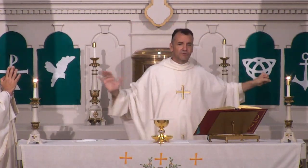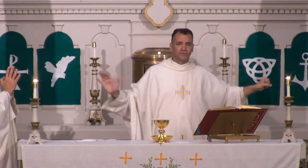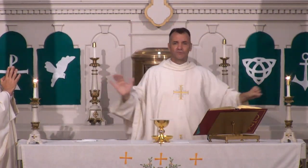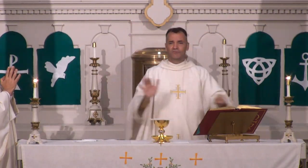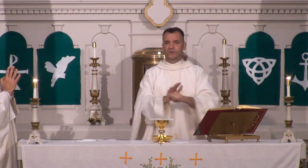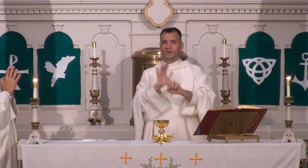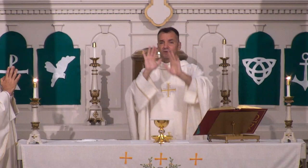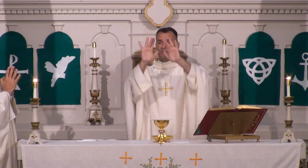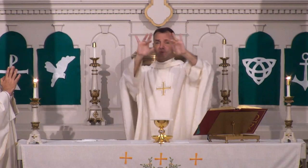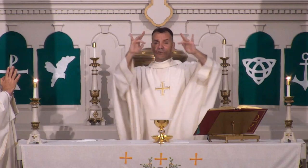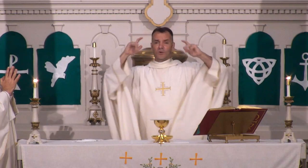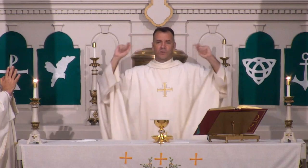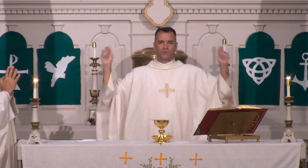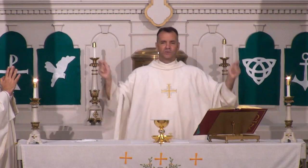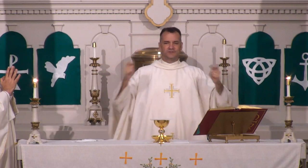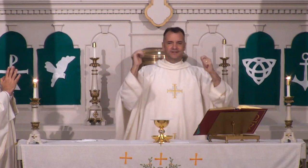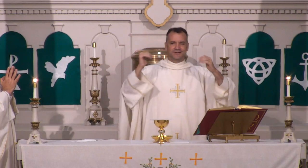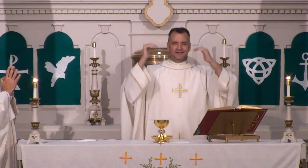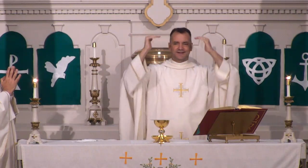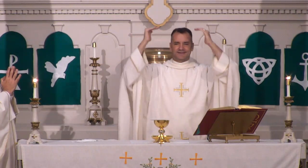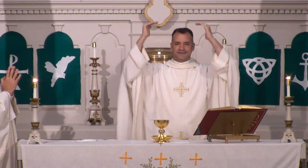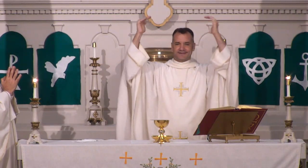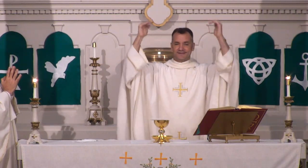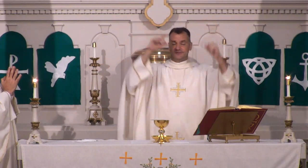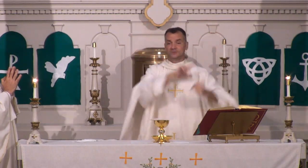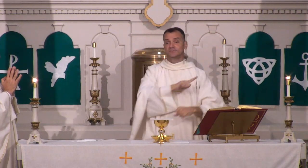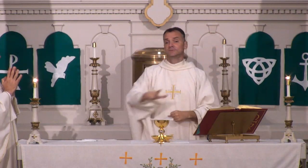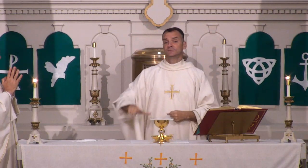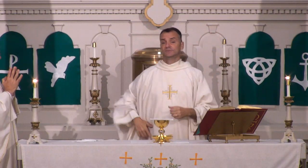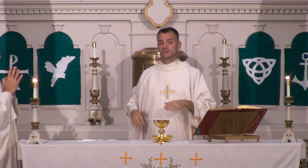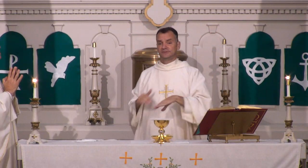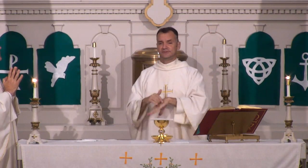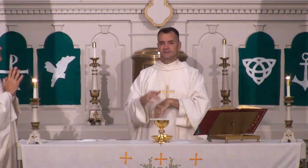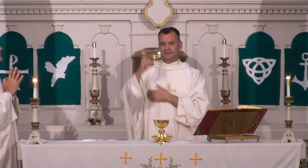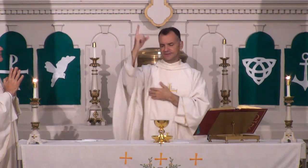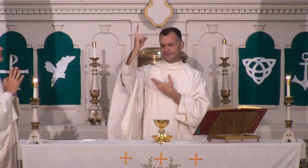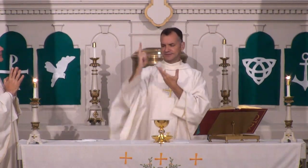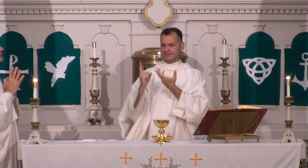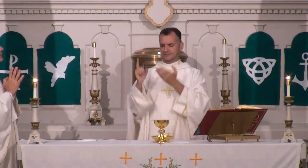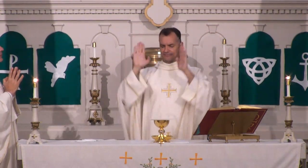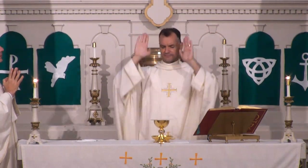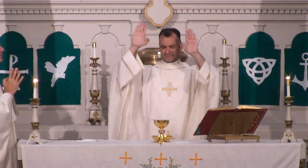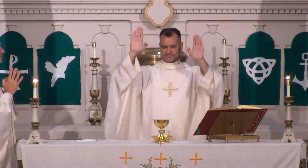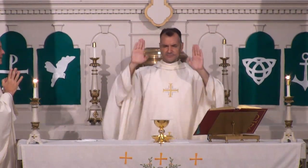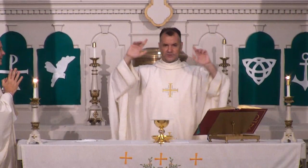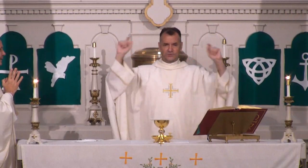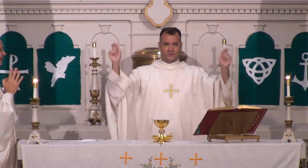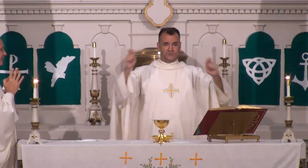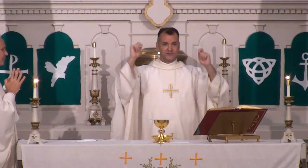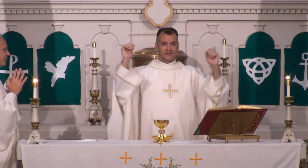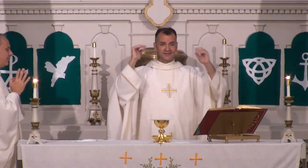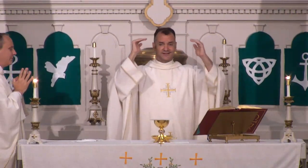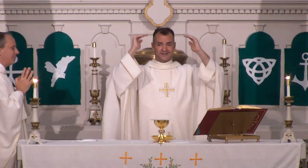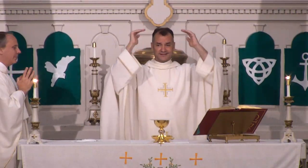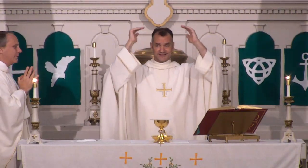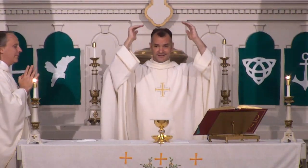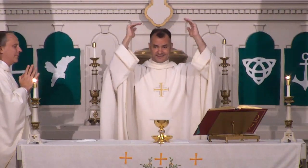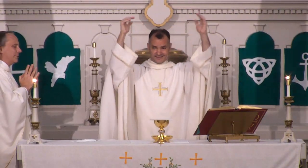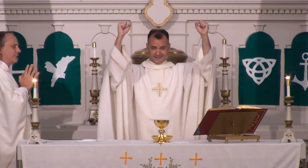of your glory. Hosanna in the highest. Blessed is he who comes in the name of the Lord.